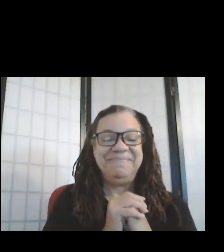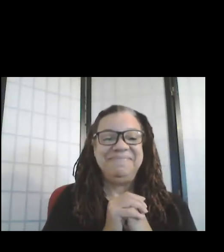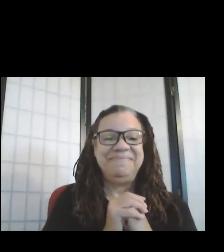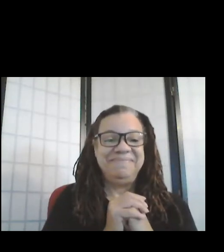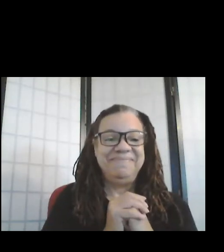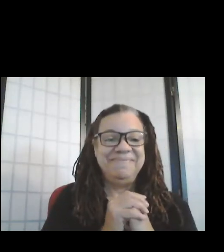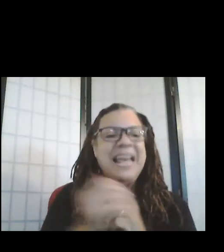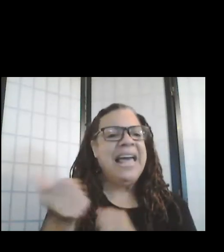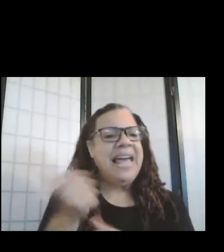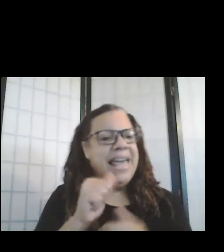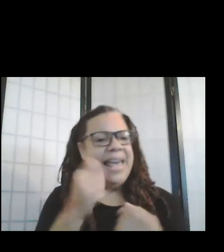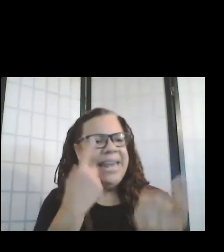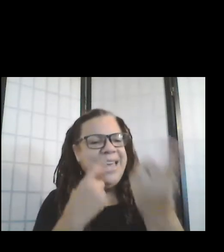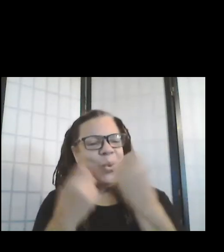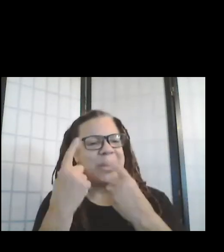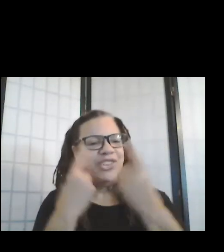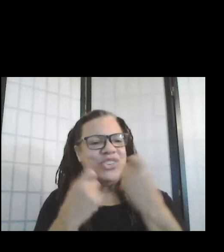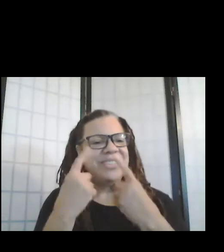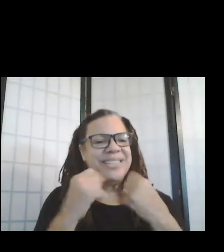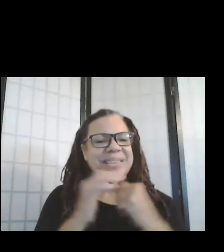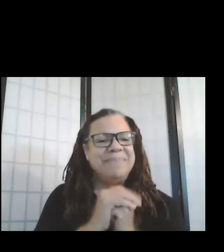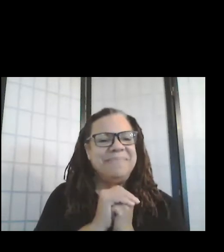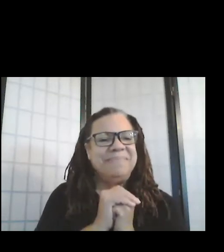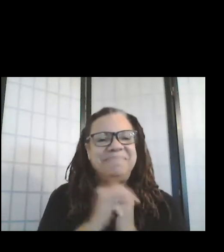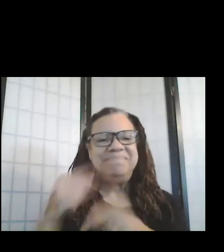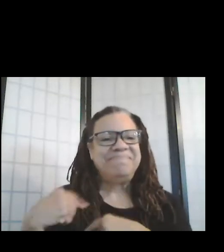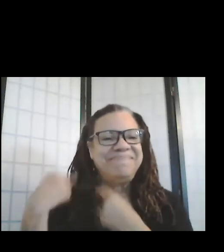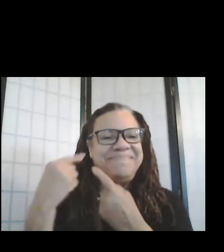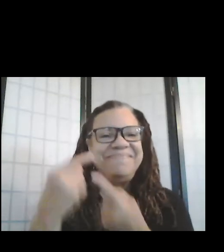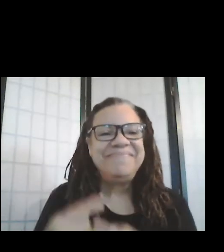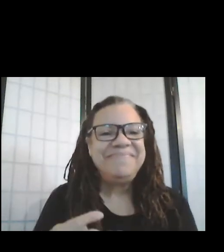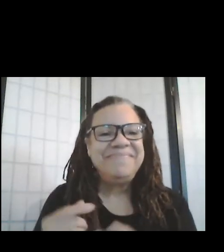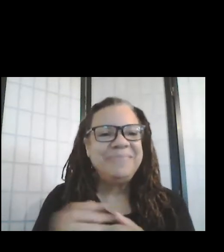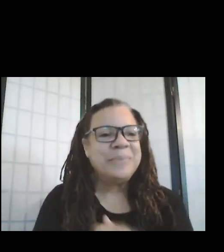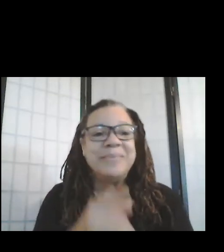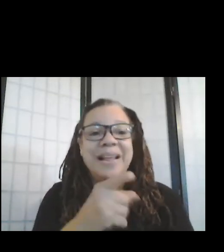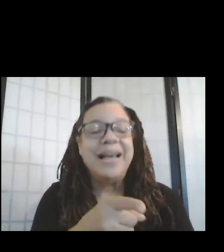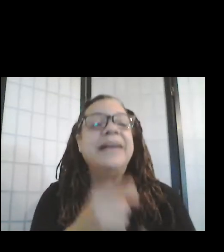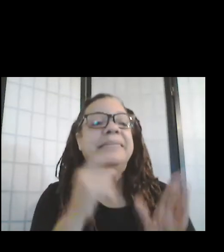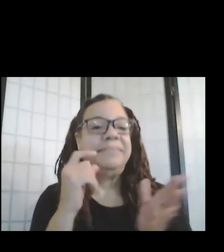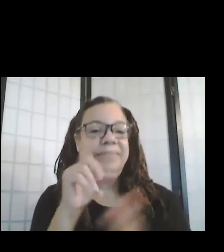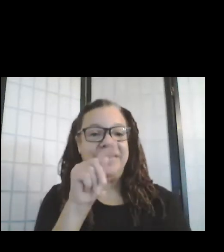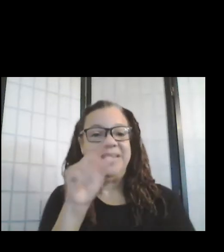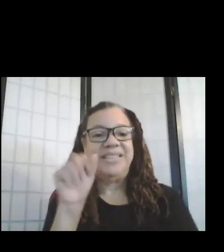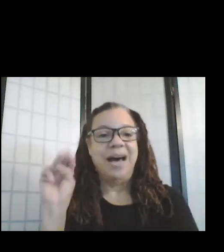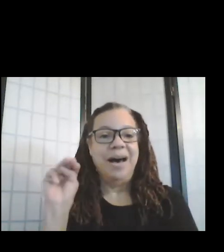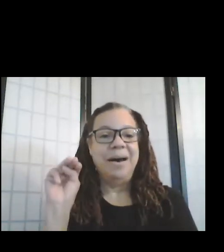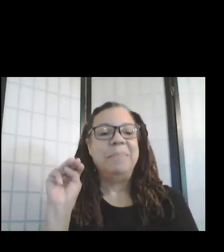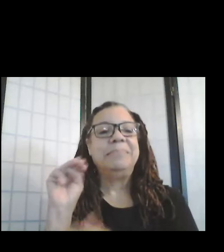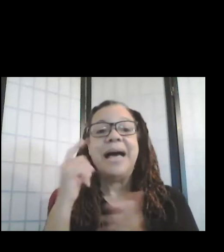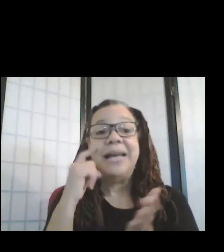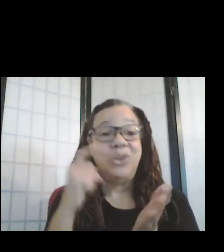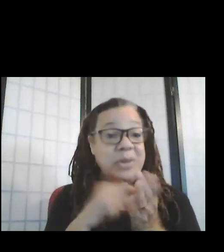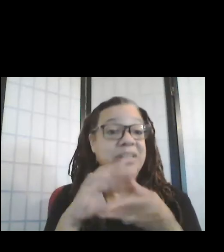Anybody have any questions about anything at this point or any point? I've noticed in the stories you've shared so